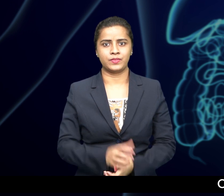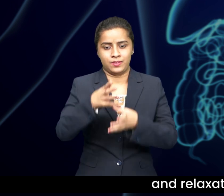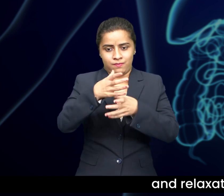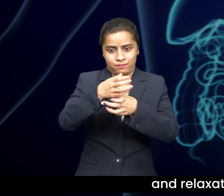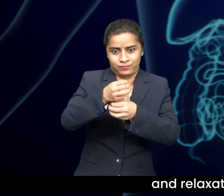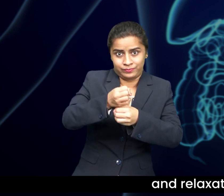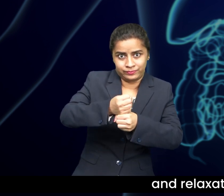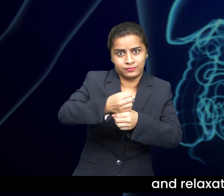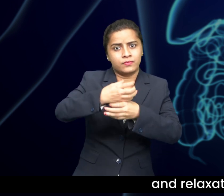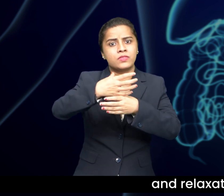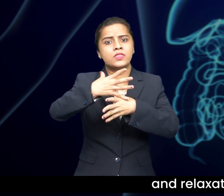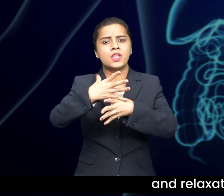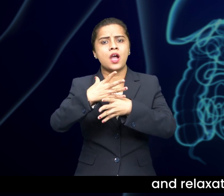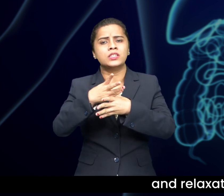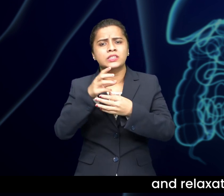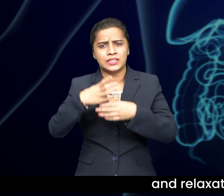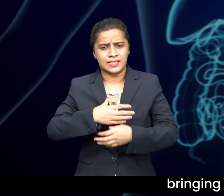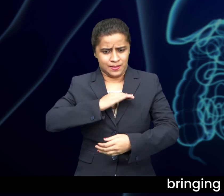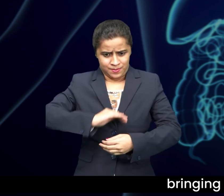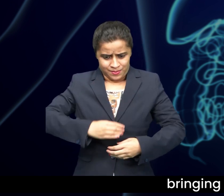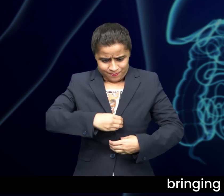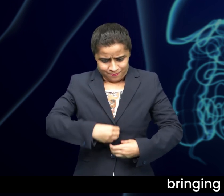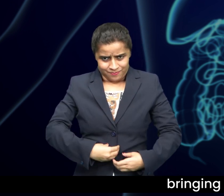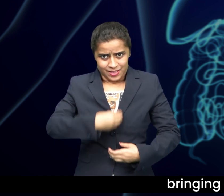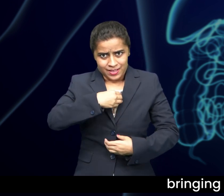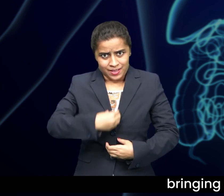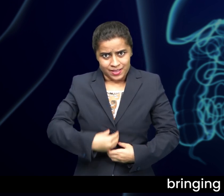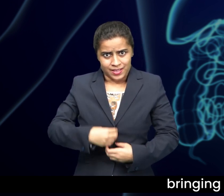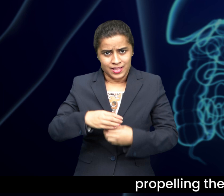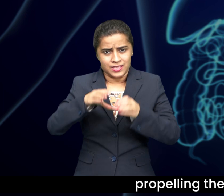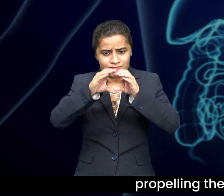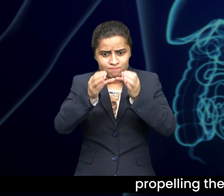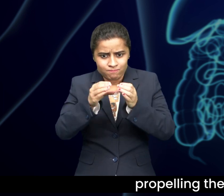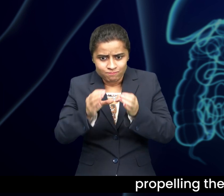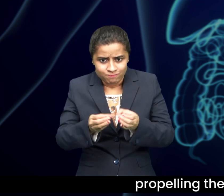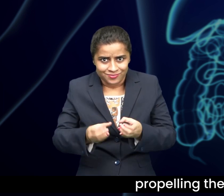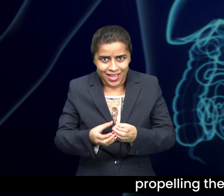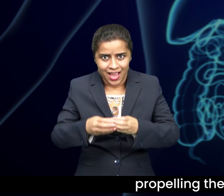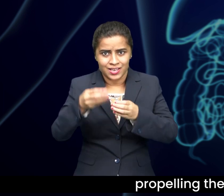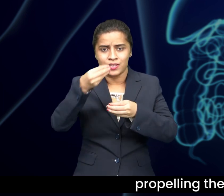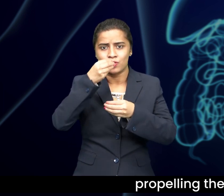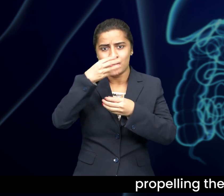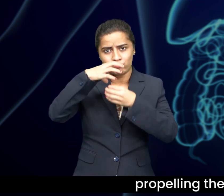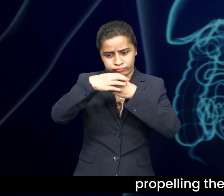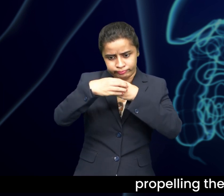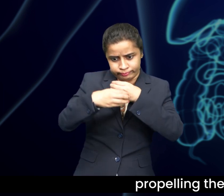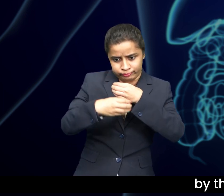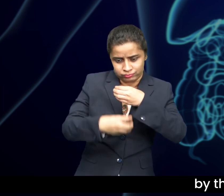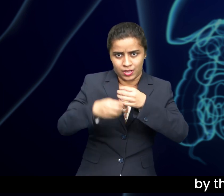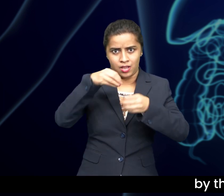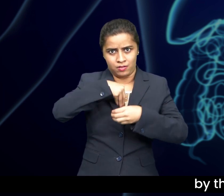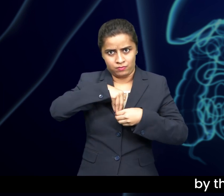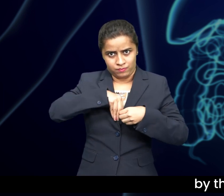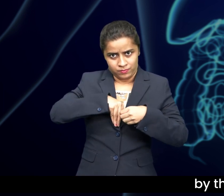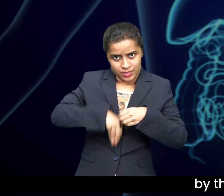Contraction and relaxation of these muscles bring in a wave-like motion, propelling the bolus into the stomach by